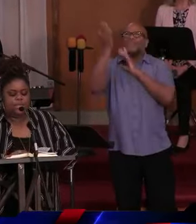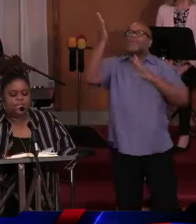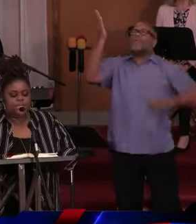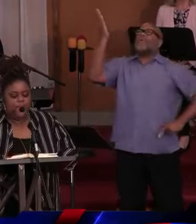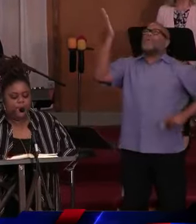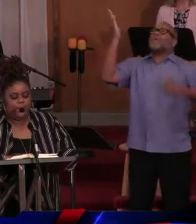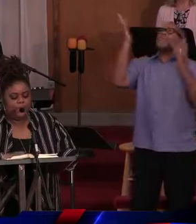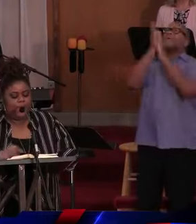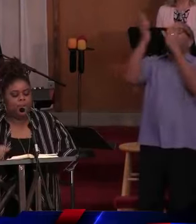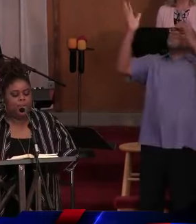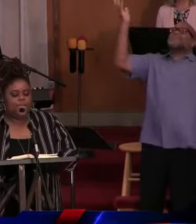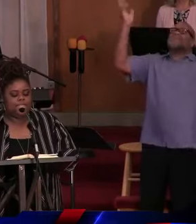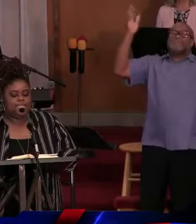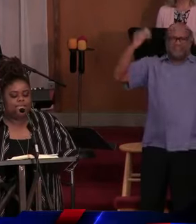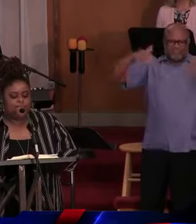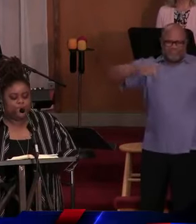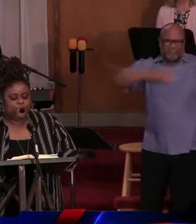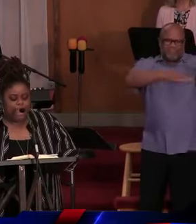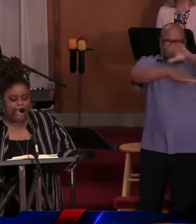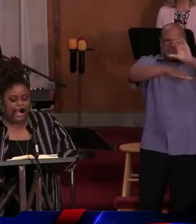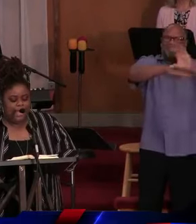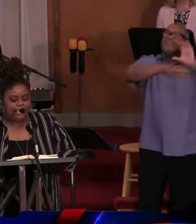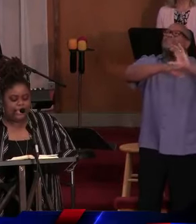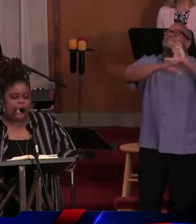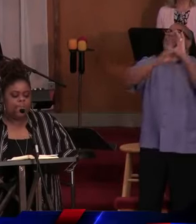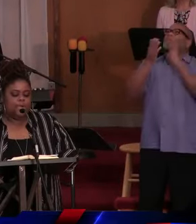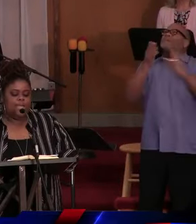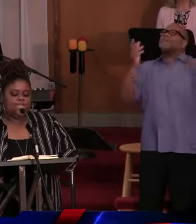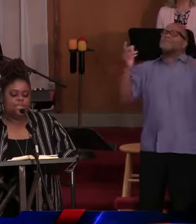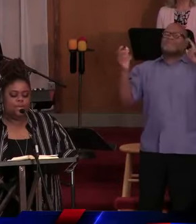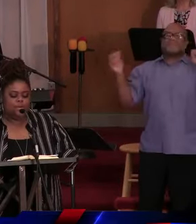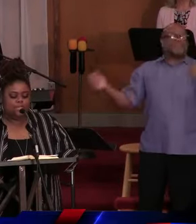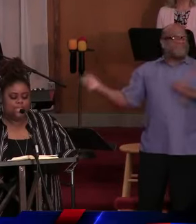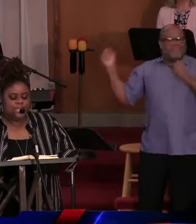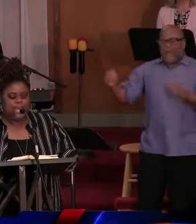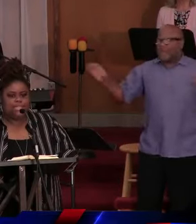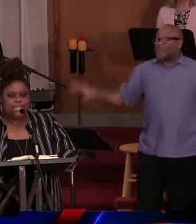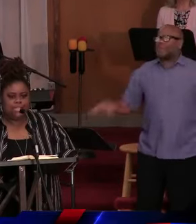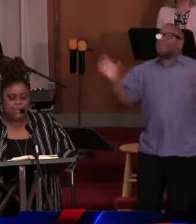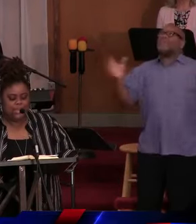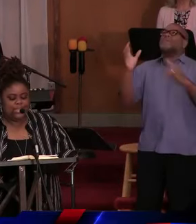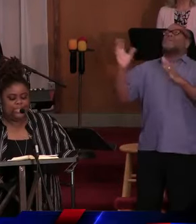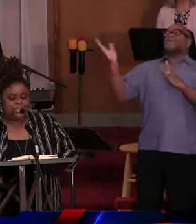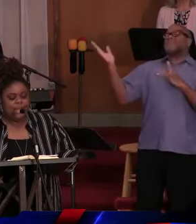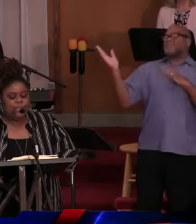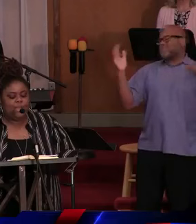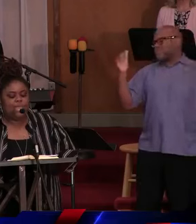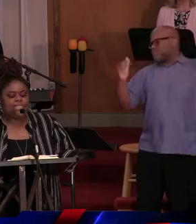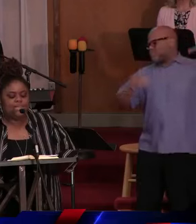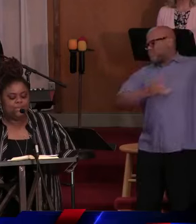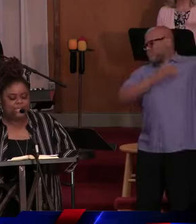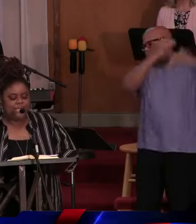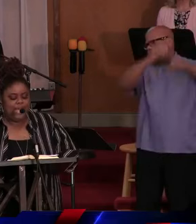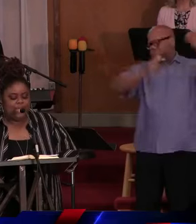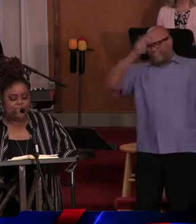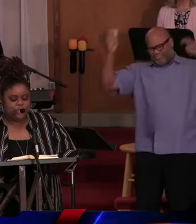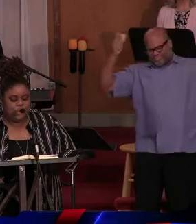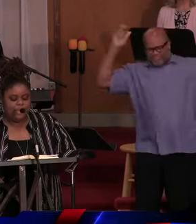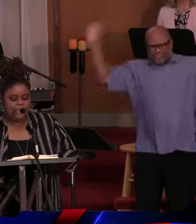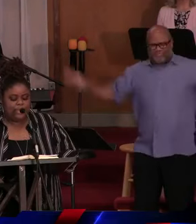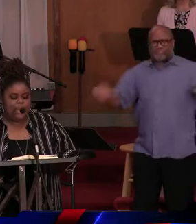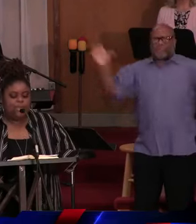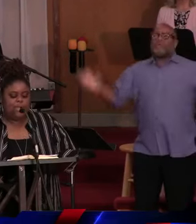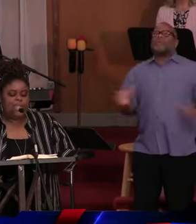the firmament of his power, praise him for his mighty acts, praise him according to his excellent greatness, praise him with the sound